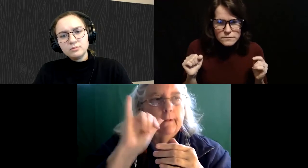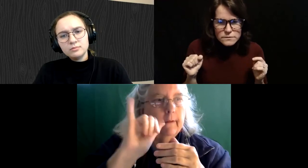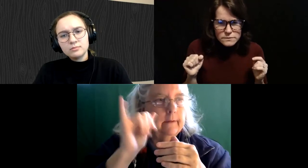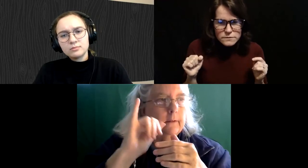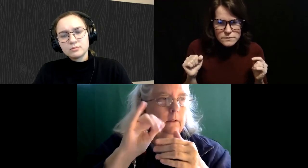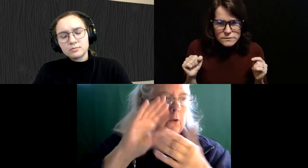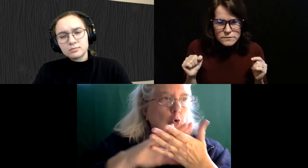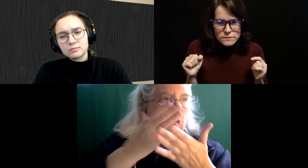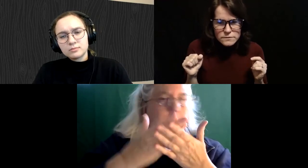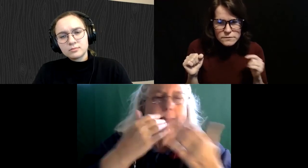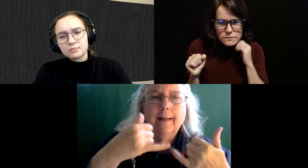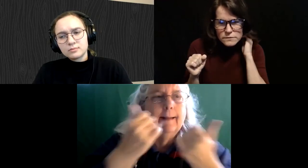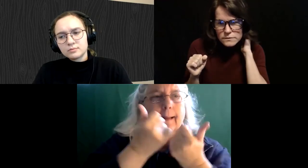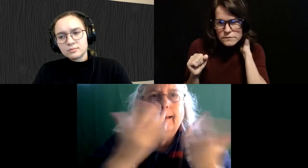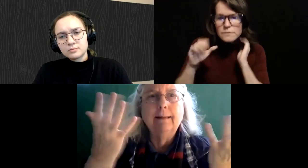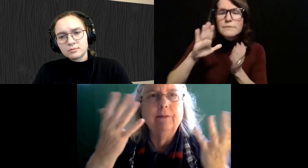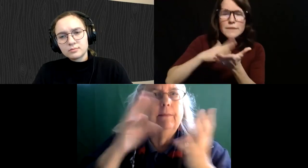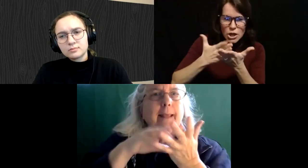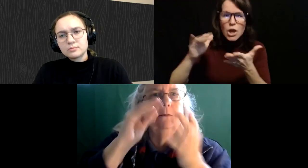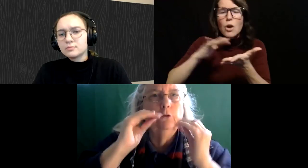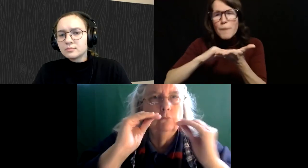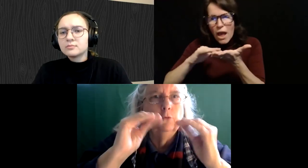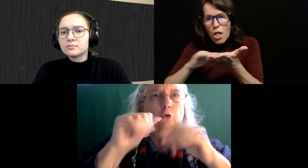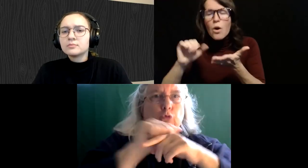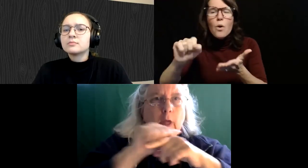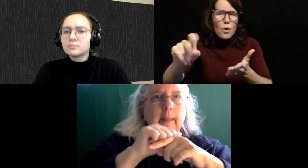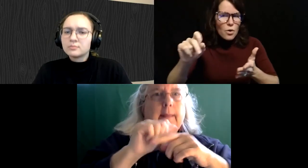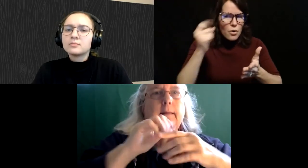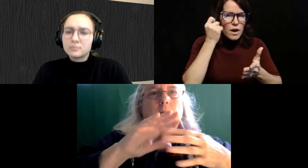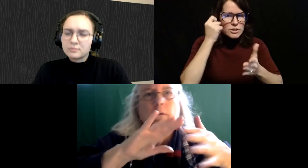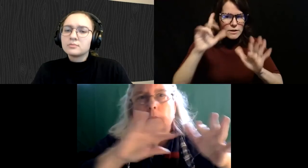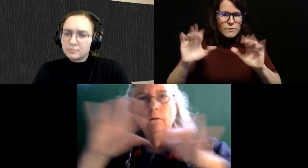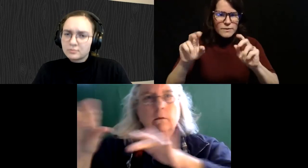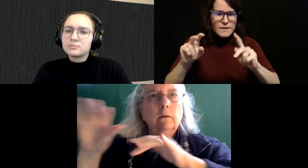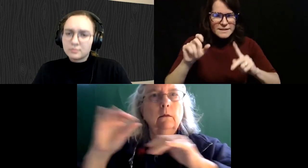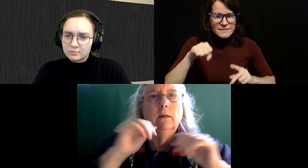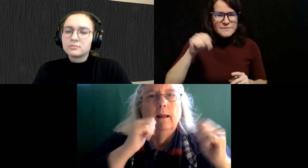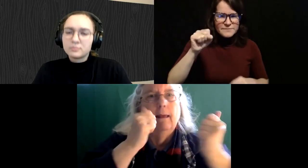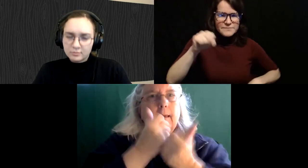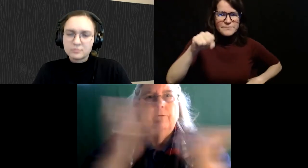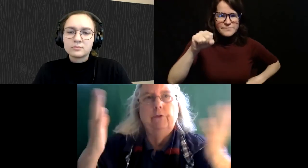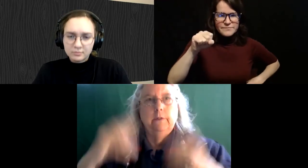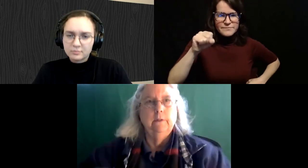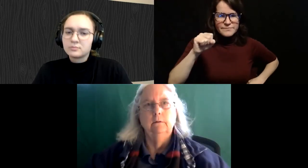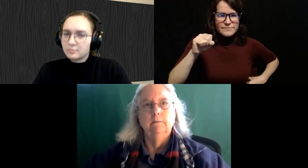Center, like cooking, just anything that they sure cooking braille. Okay,